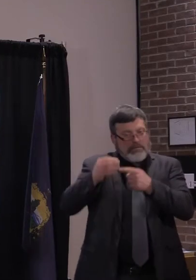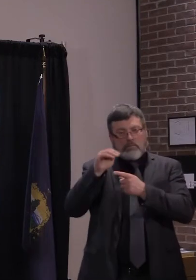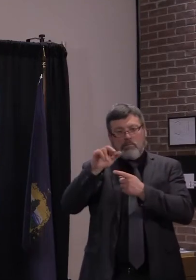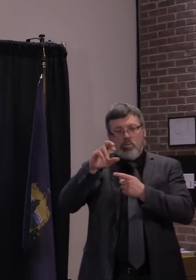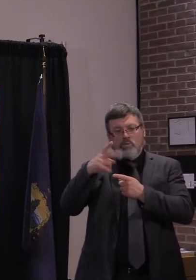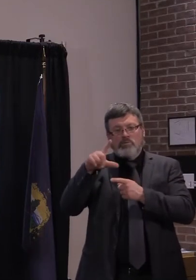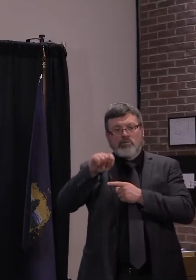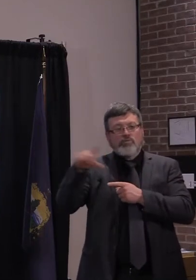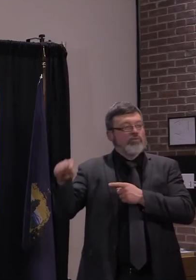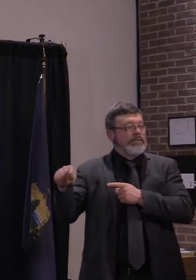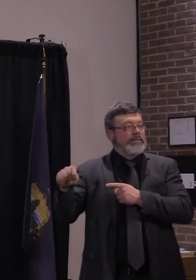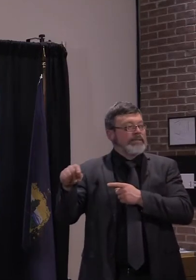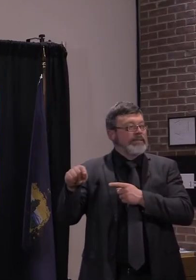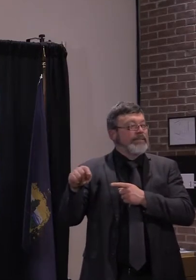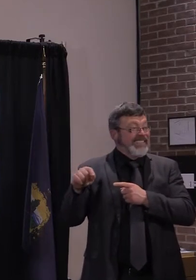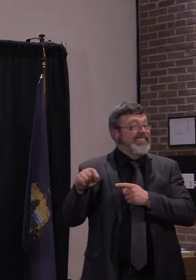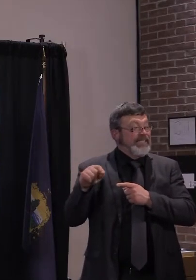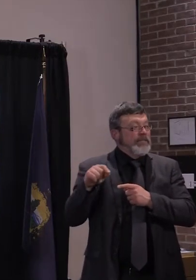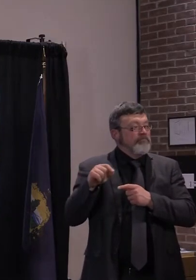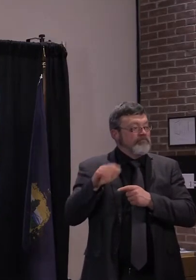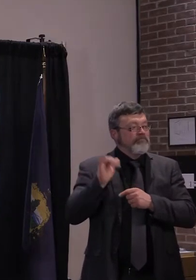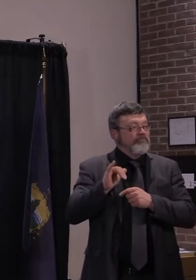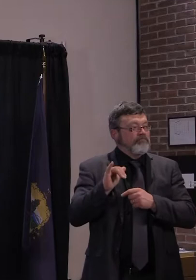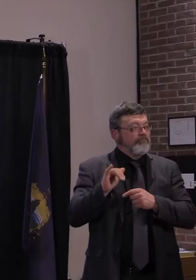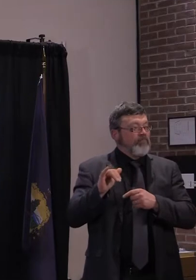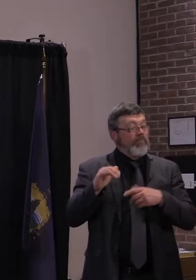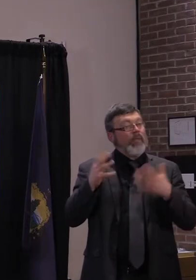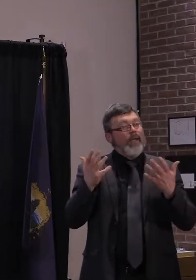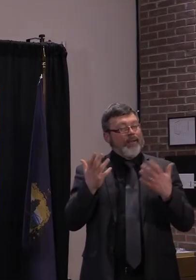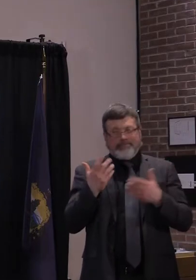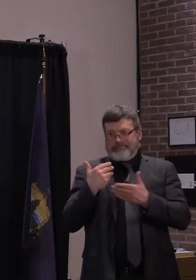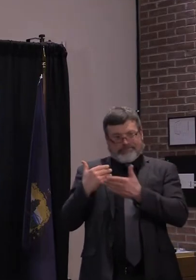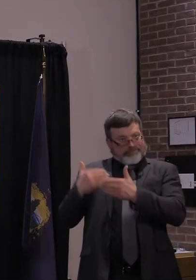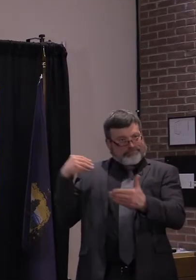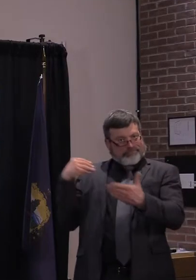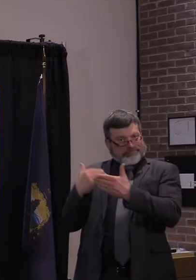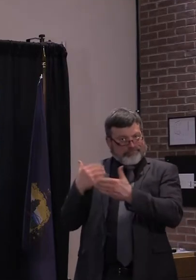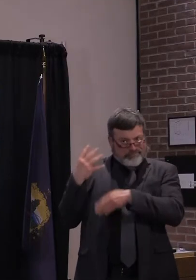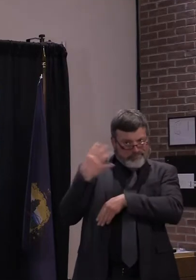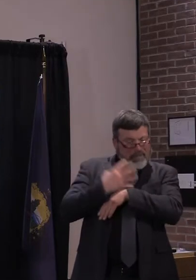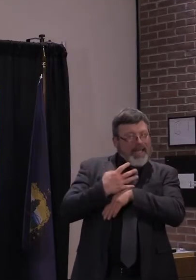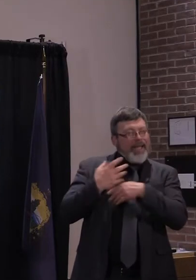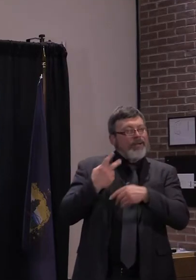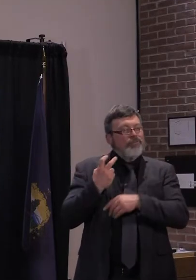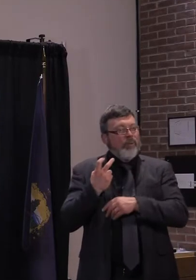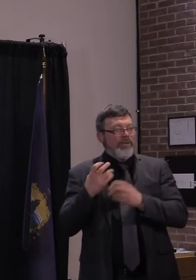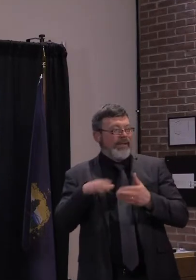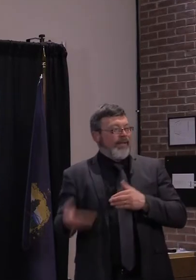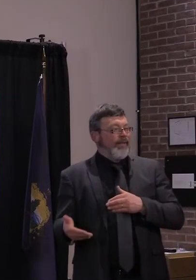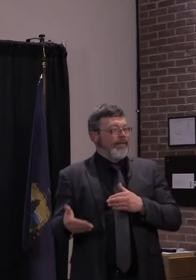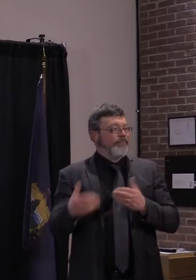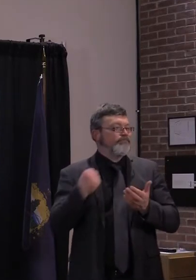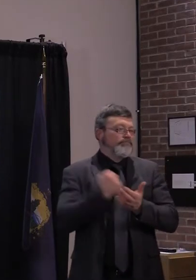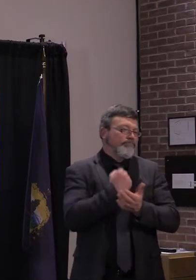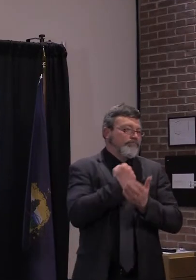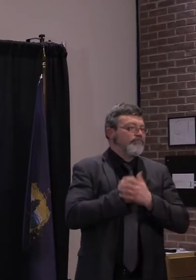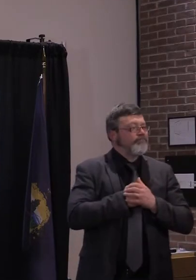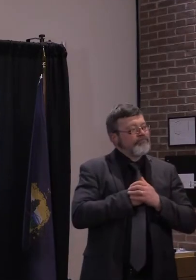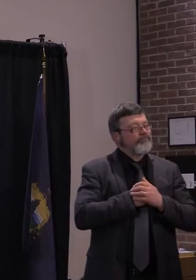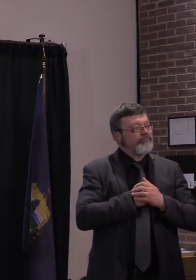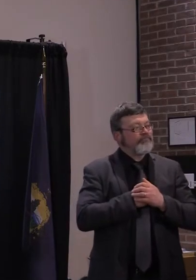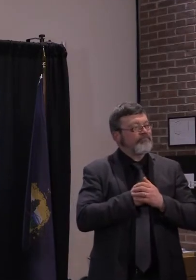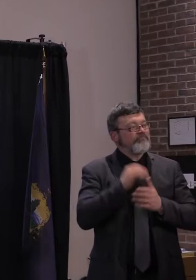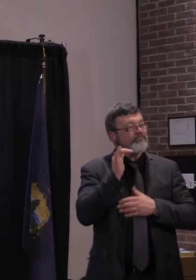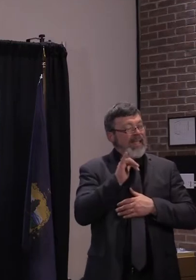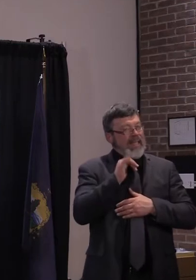additional 4 reported over the past 4 days. I'm somewhat heartened by the fact that this grim aspect of the virus